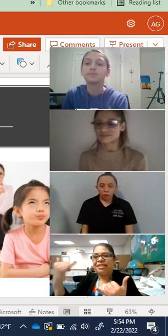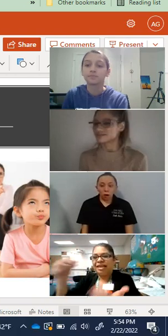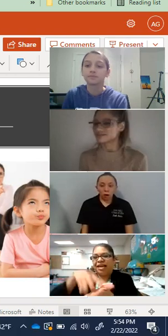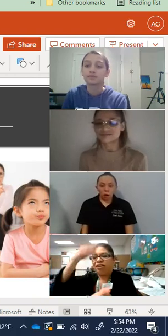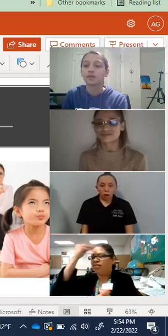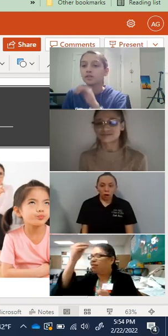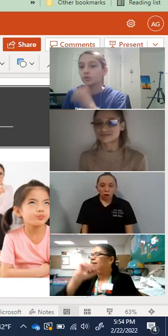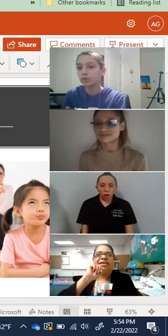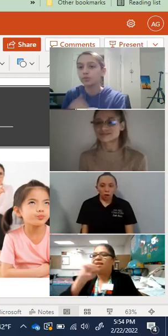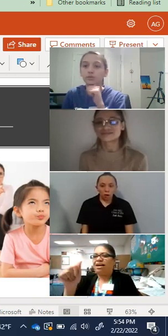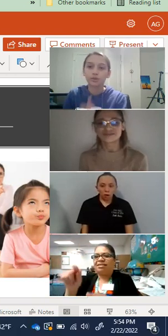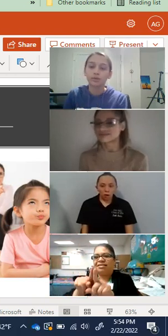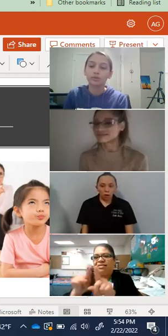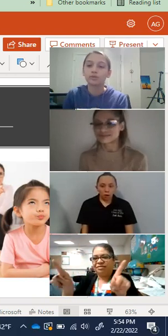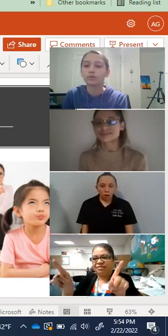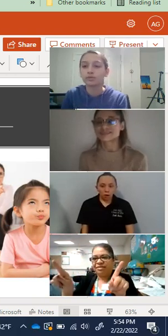So